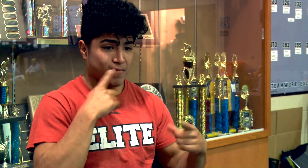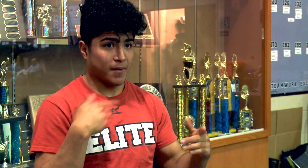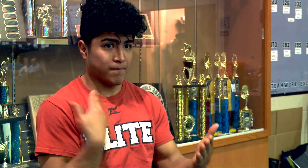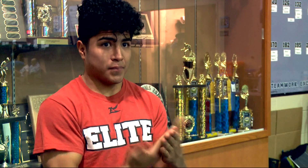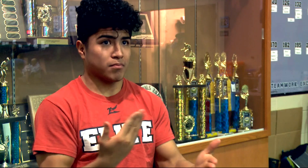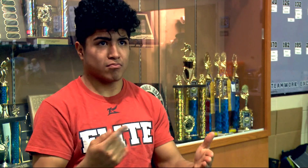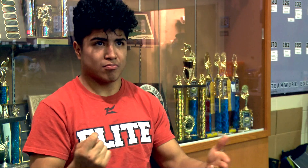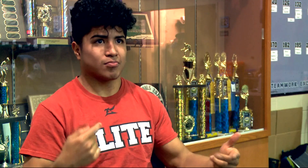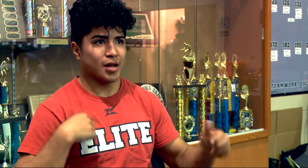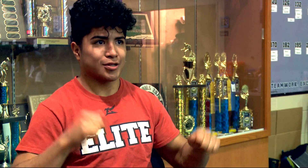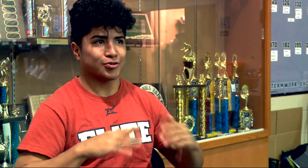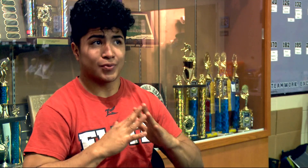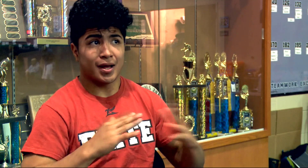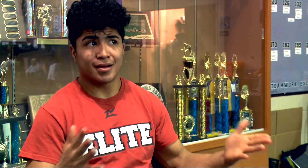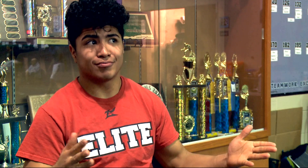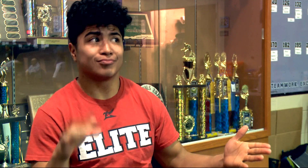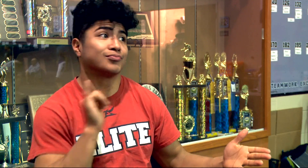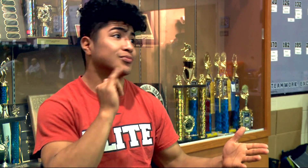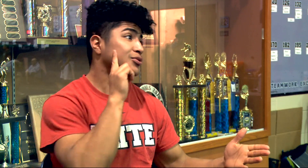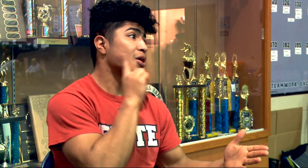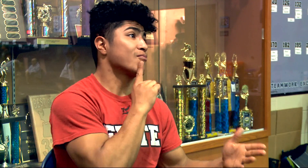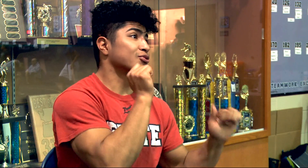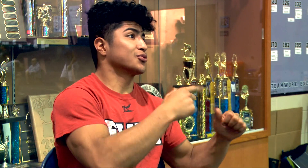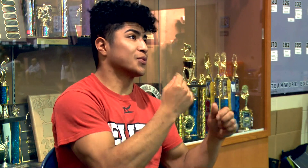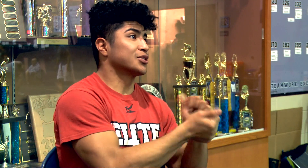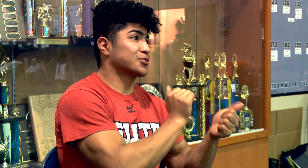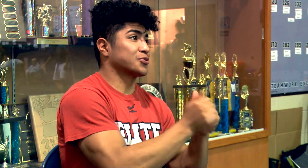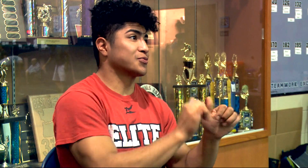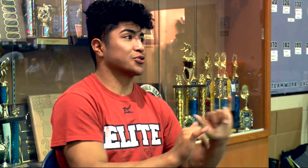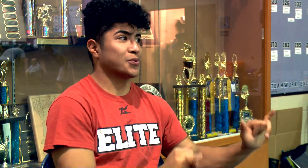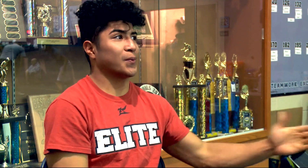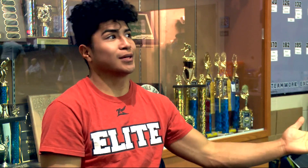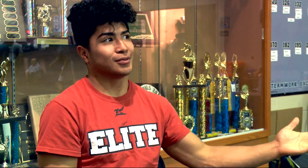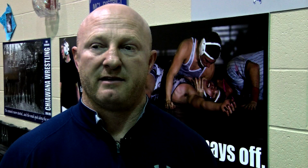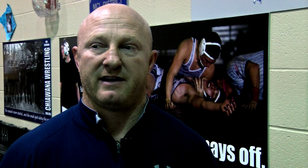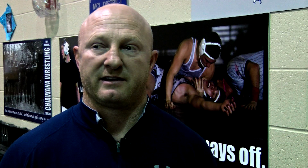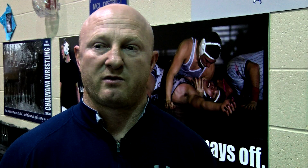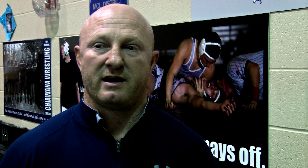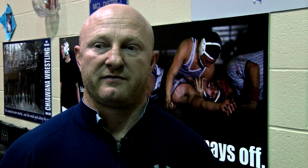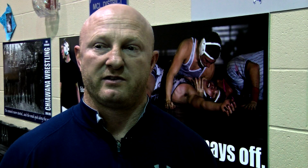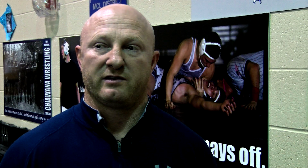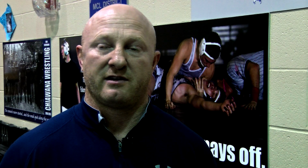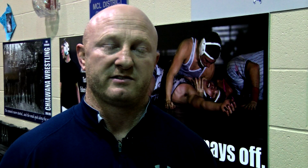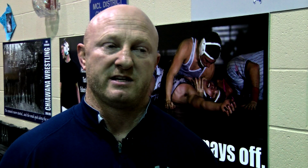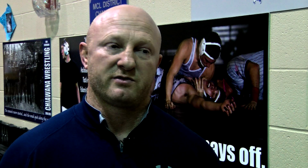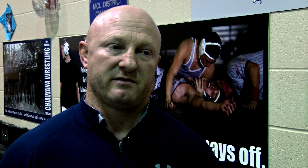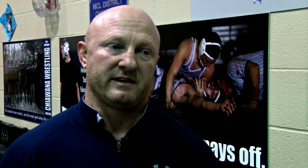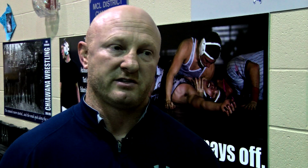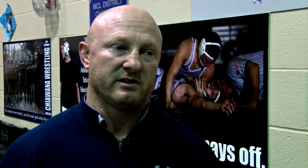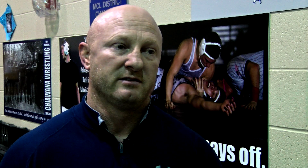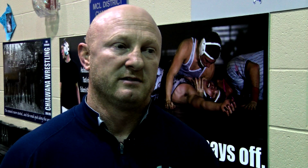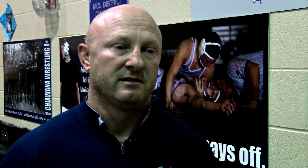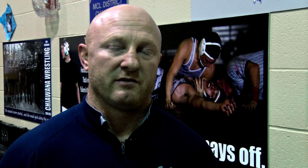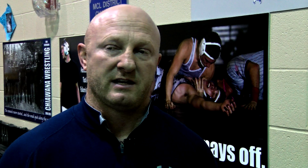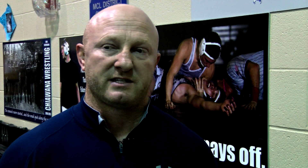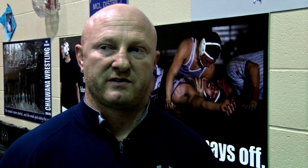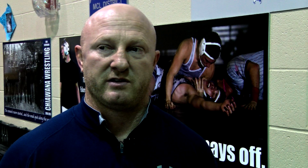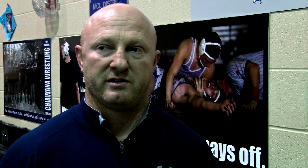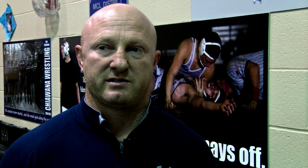go to practices, and it doesn't matter if I'm deaf or hearing, I'm a wrestler. I've had quite a few conversations with Victor over the last few years